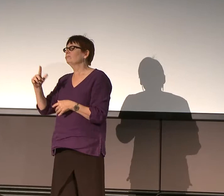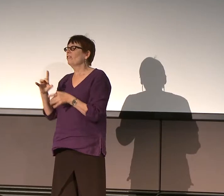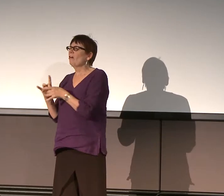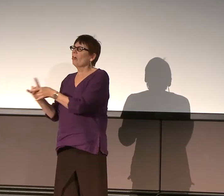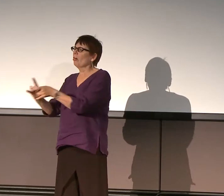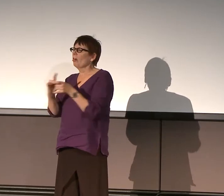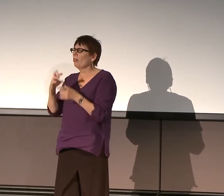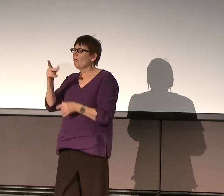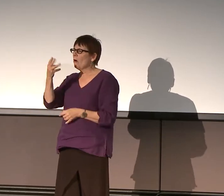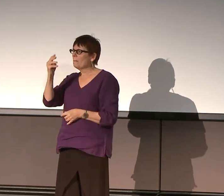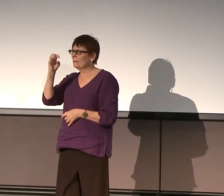poem.